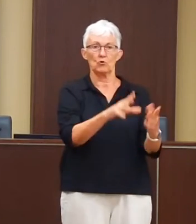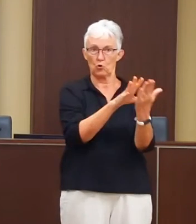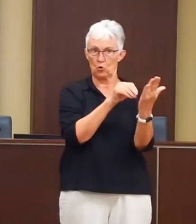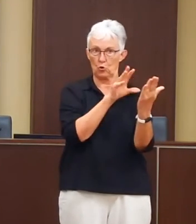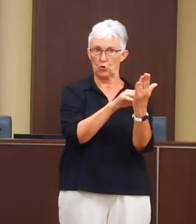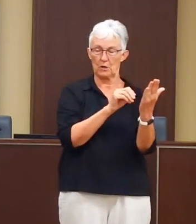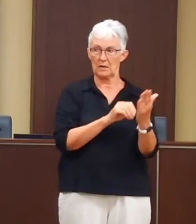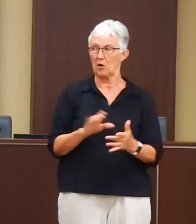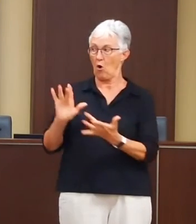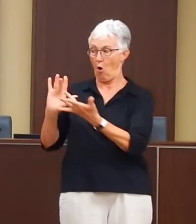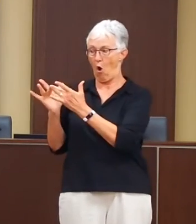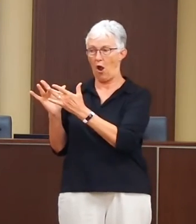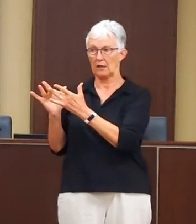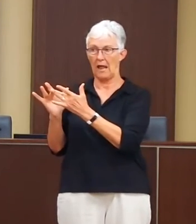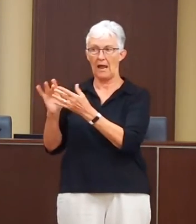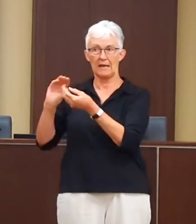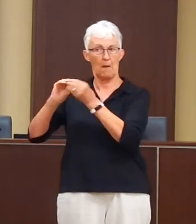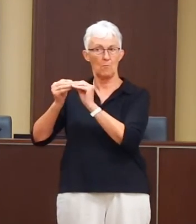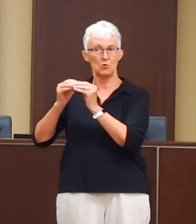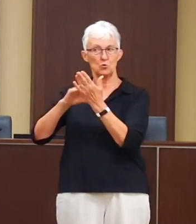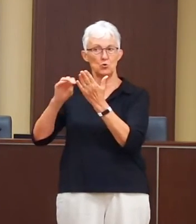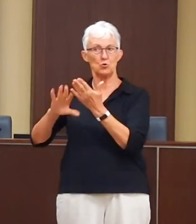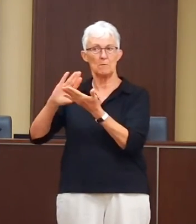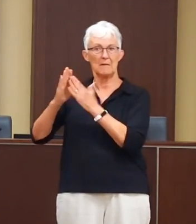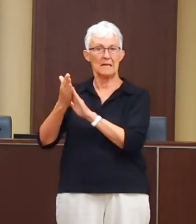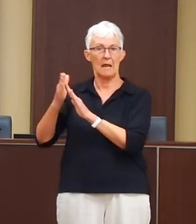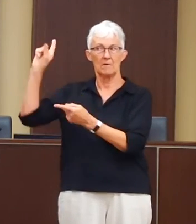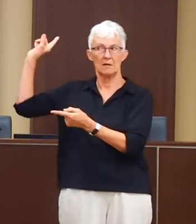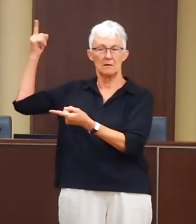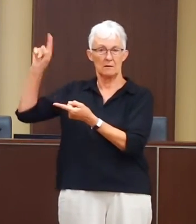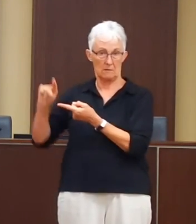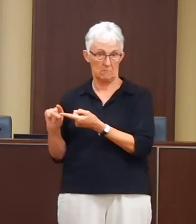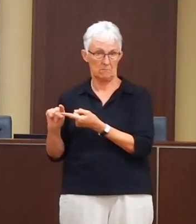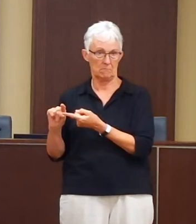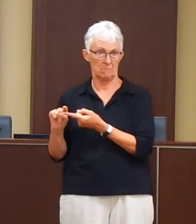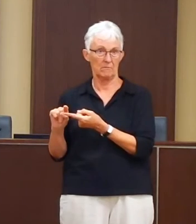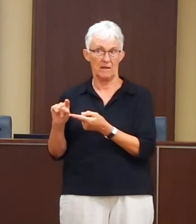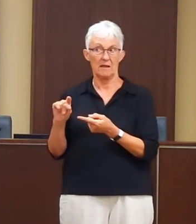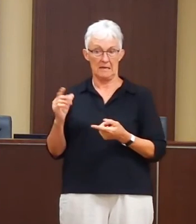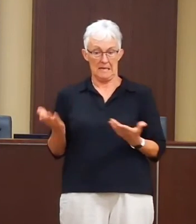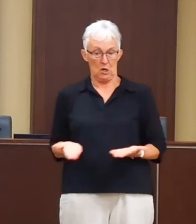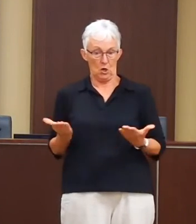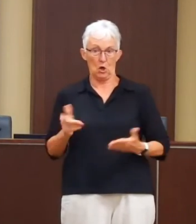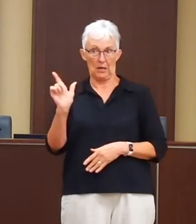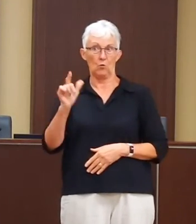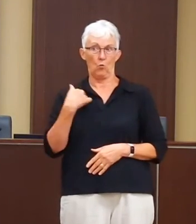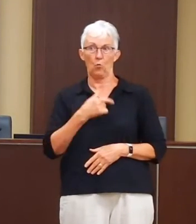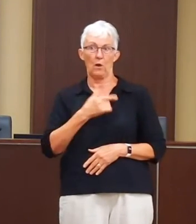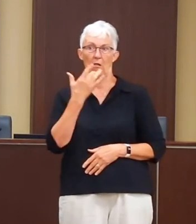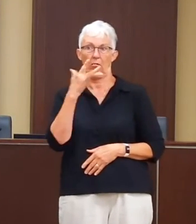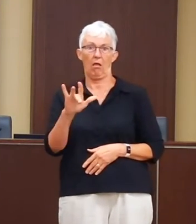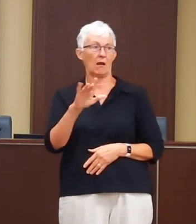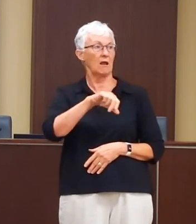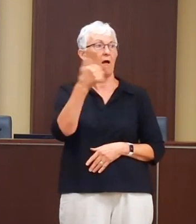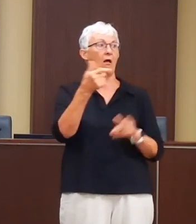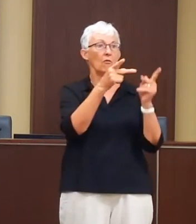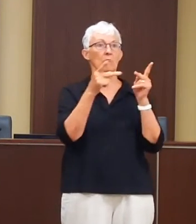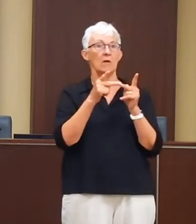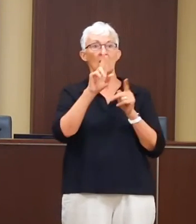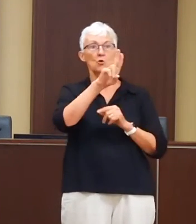more and more comfortable with our protocols. And that wasn't the case across the United States. So we felt like in Lincoln, the leadership